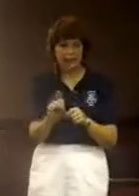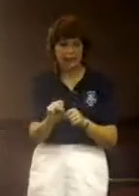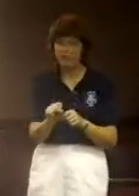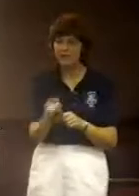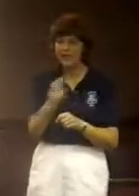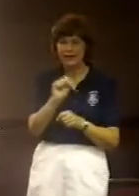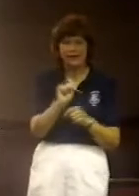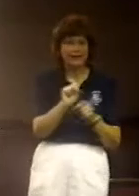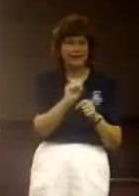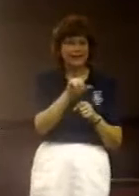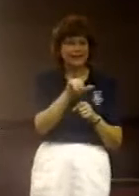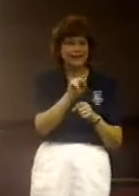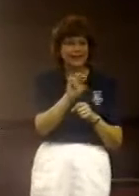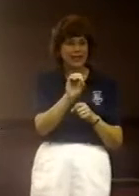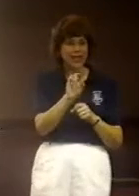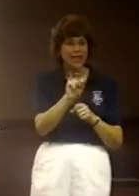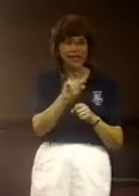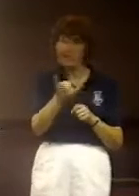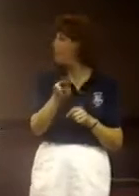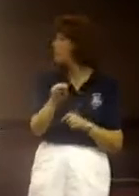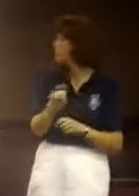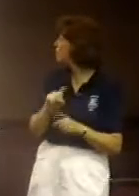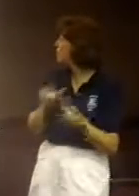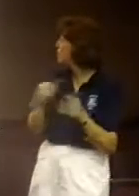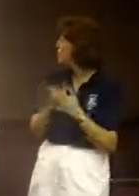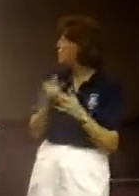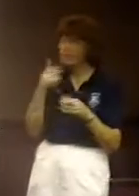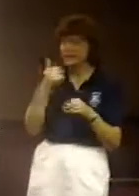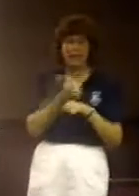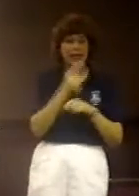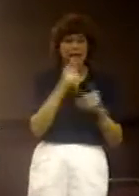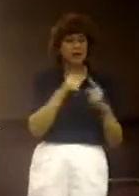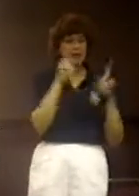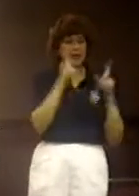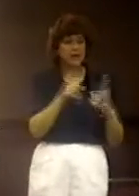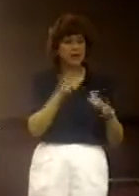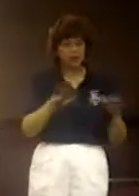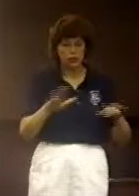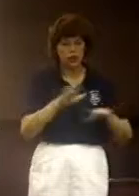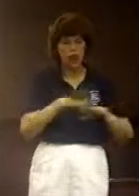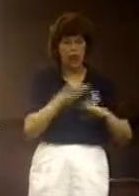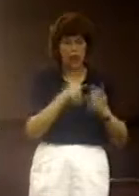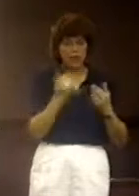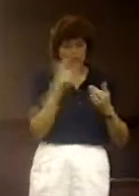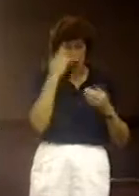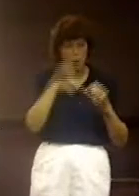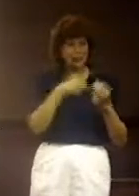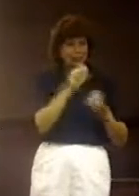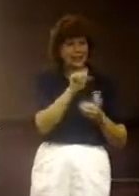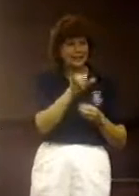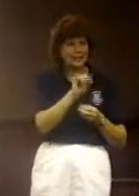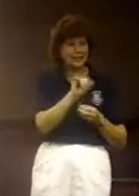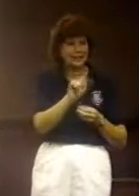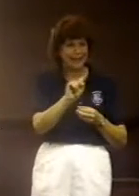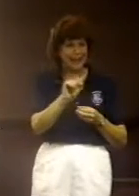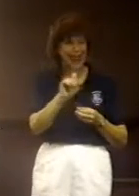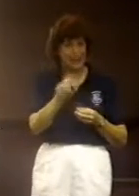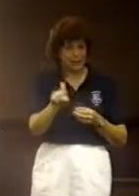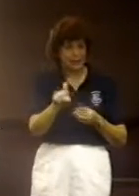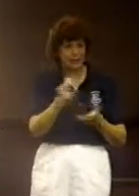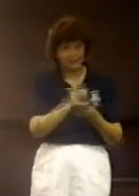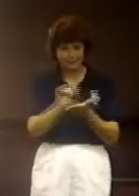Northwest Syntax Screening Tool is set up to test children on what they know about the syntax of